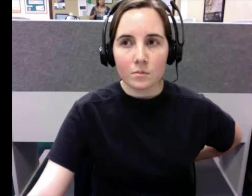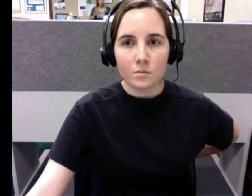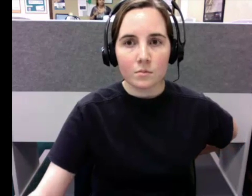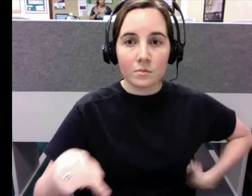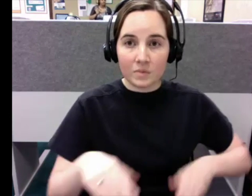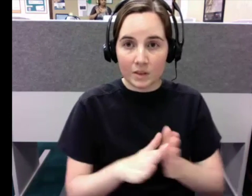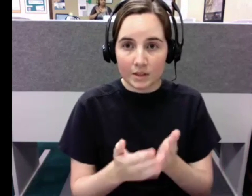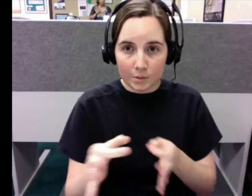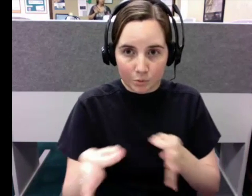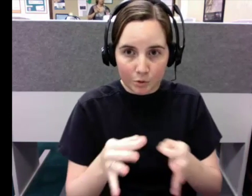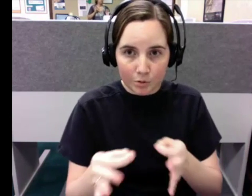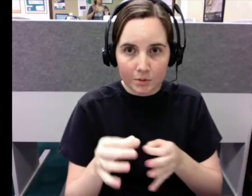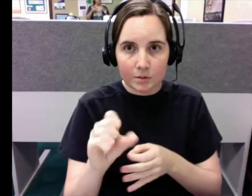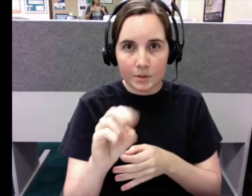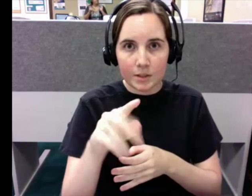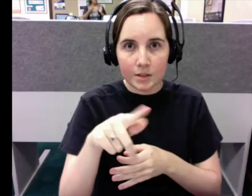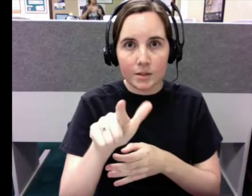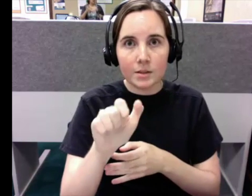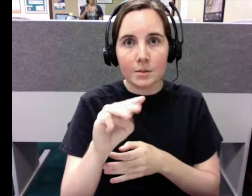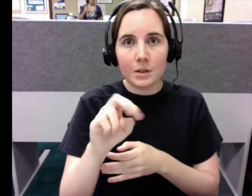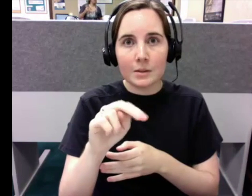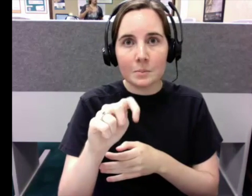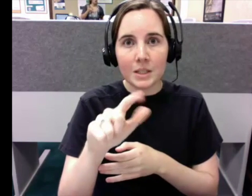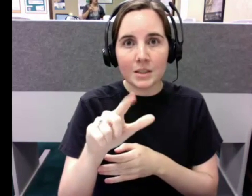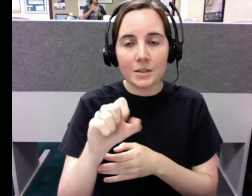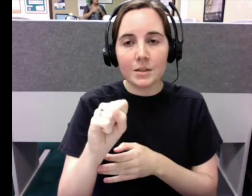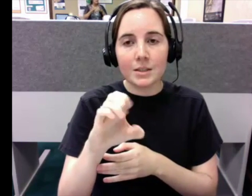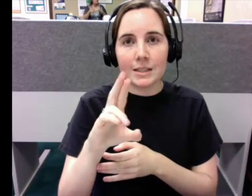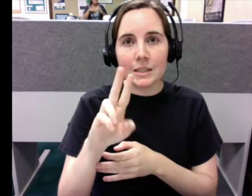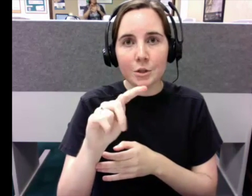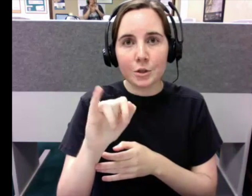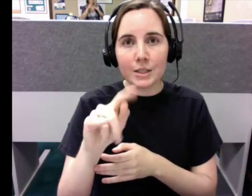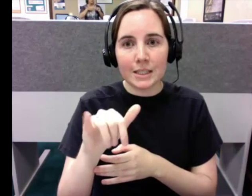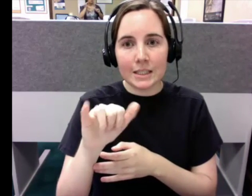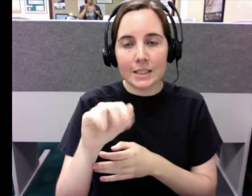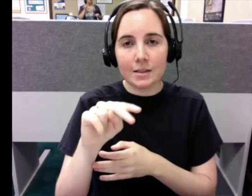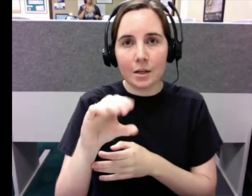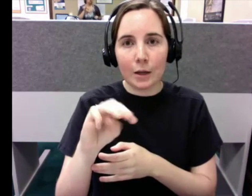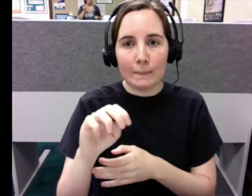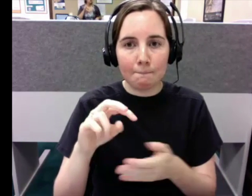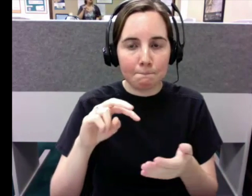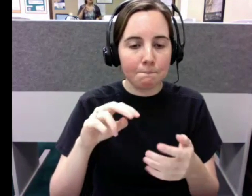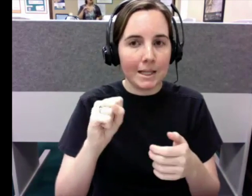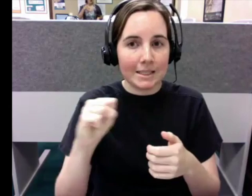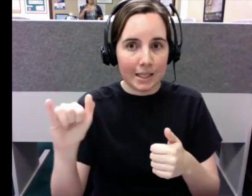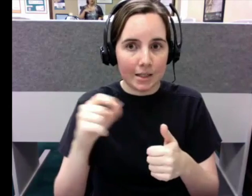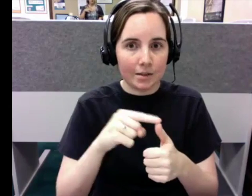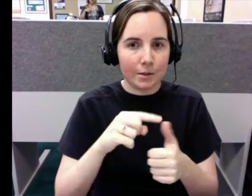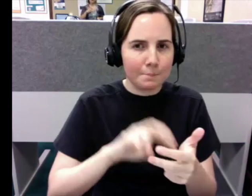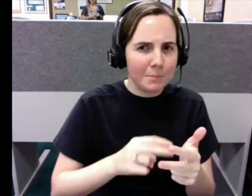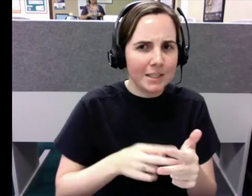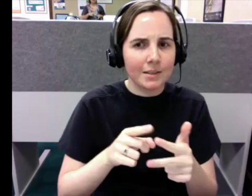This booklet explains what Supplemental Security Income, SSI, is, who can get it, and how to